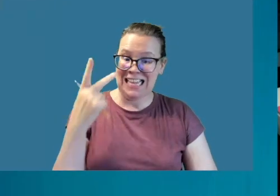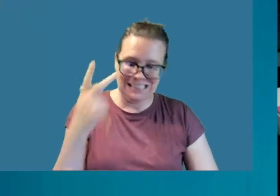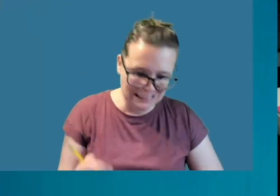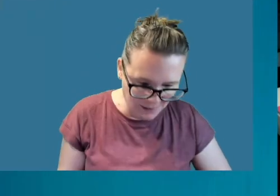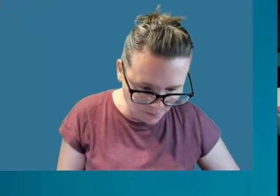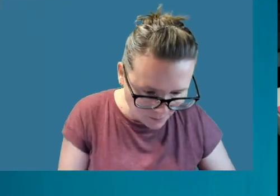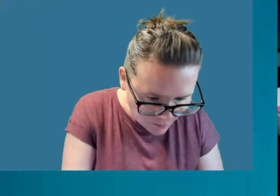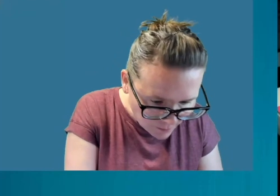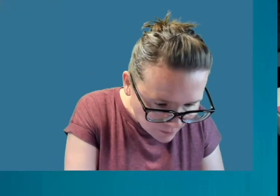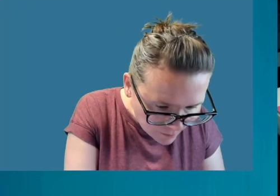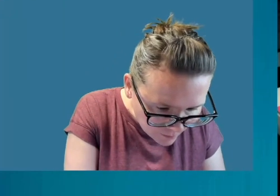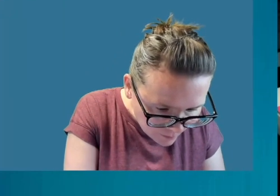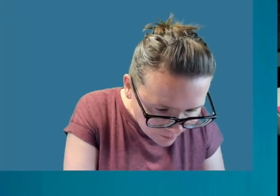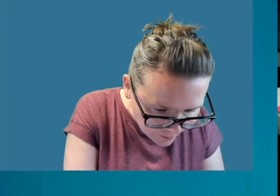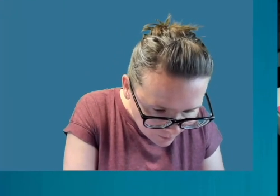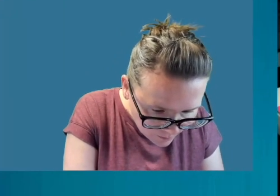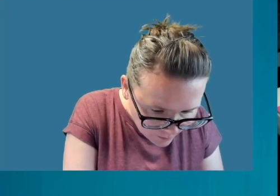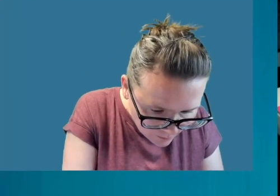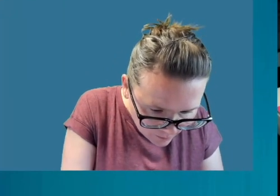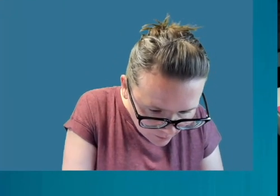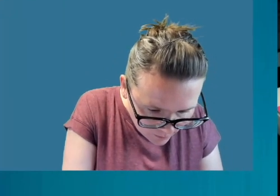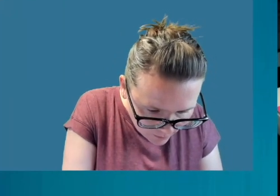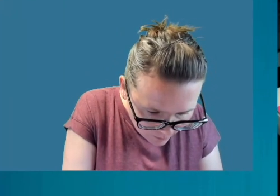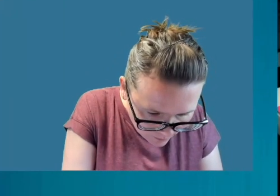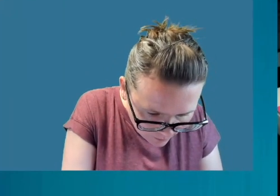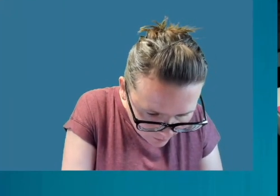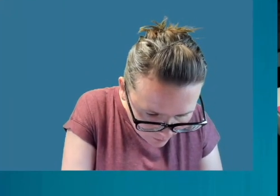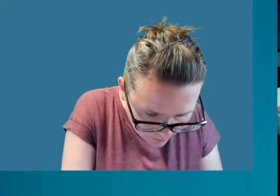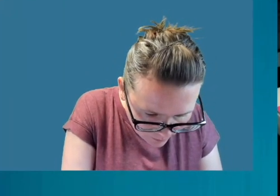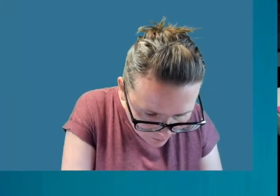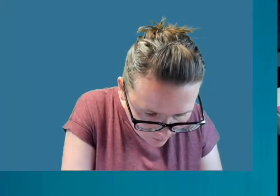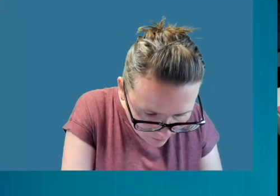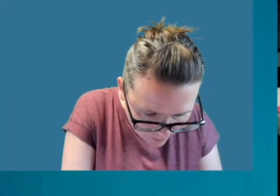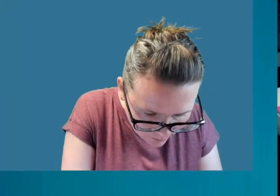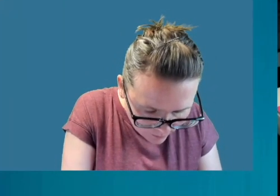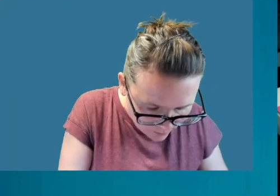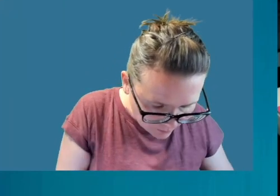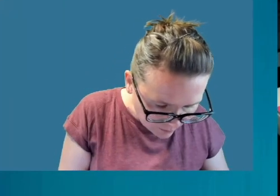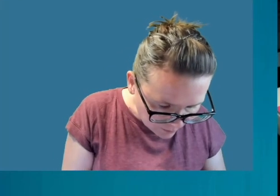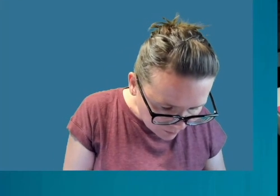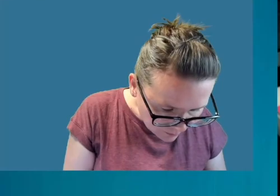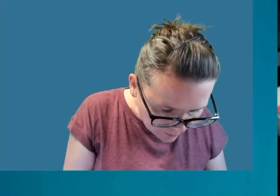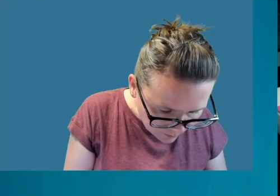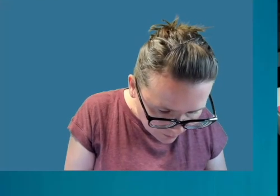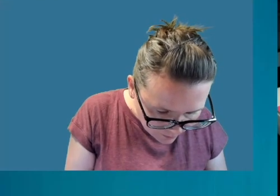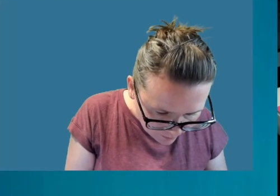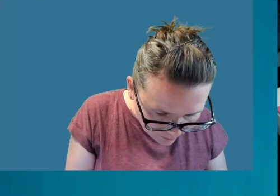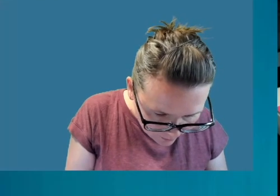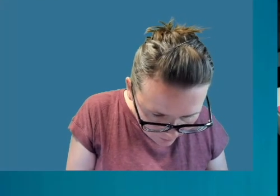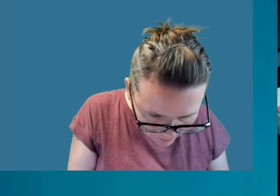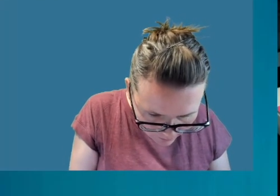paper. So at my workstation here, I can see the lines showing through the paper, so I'm going to just trace